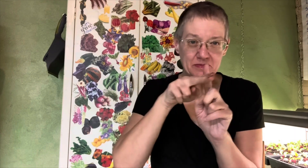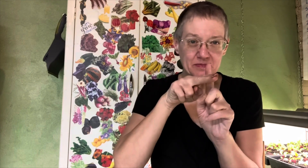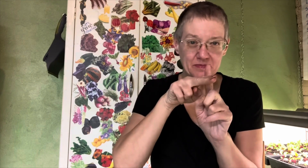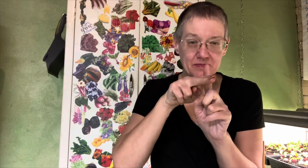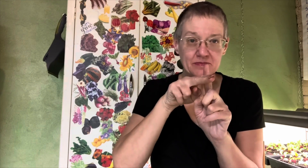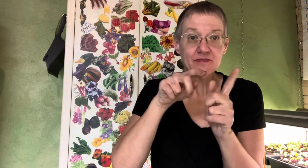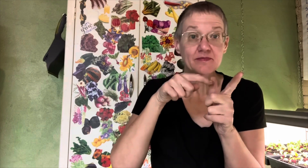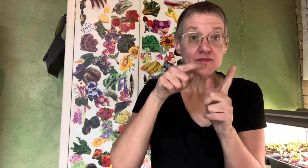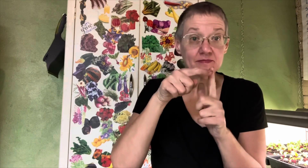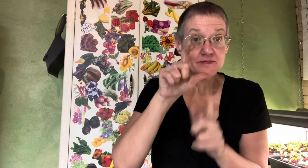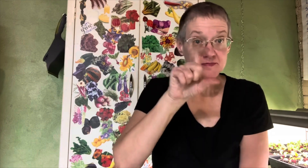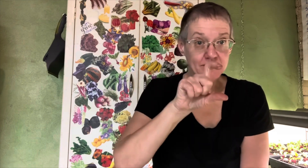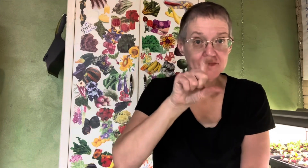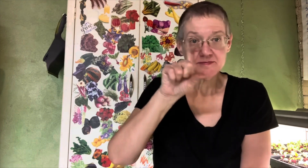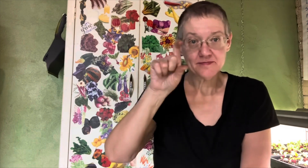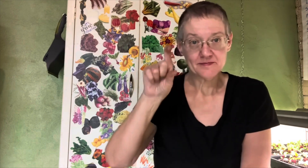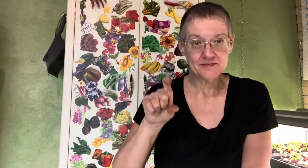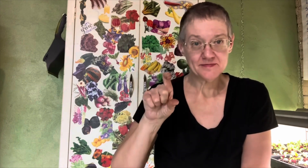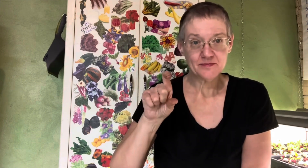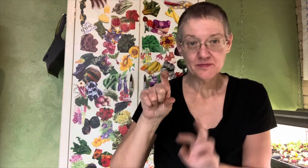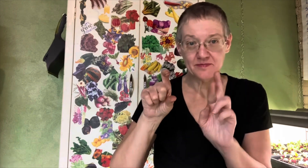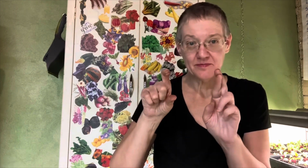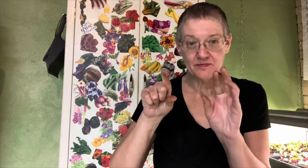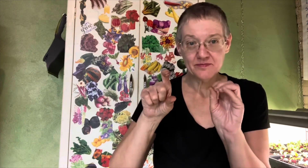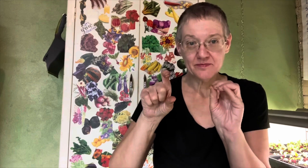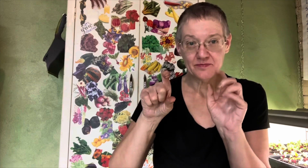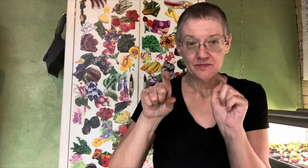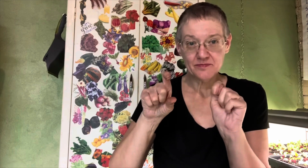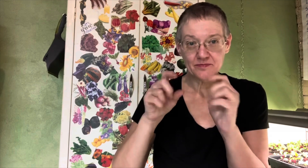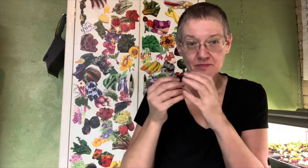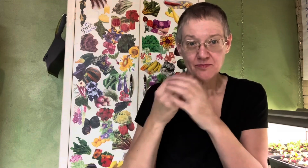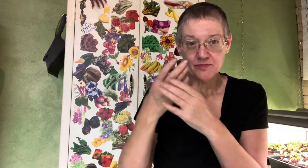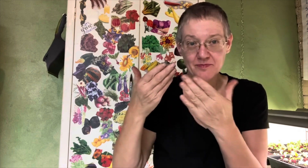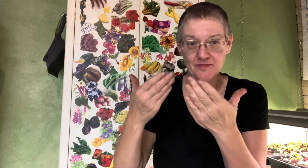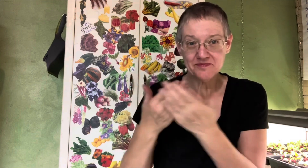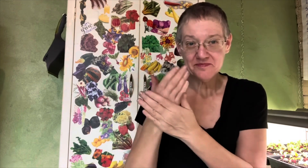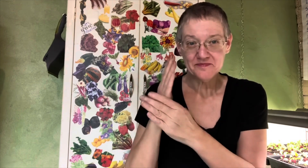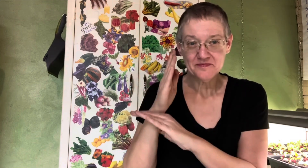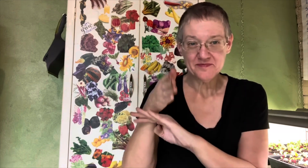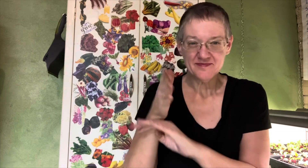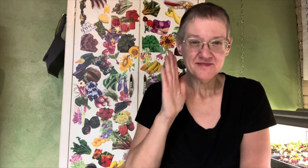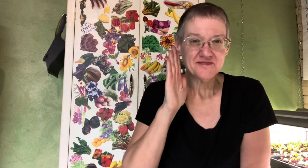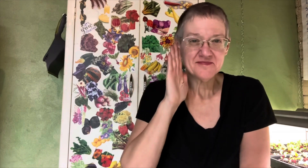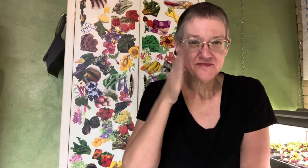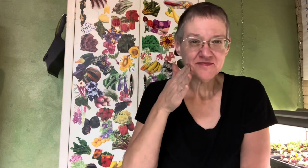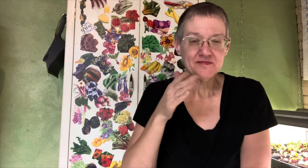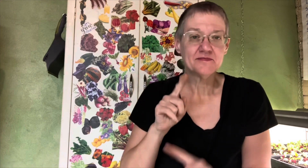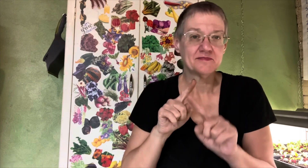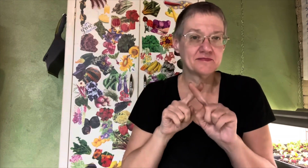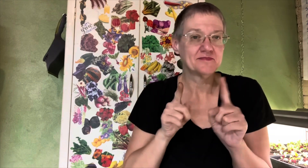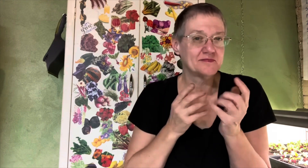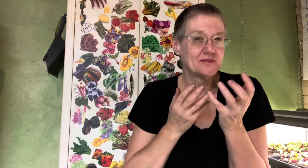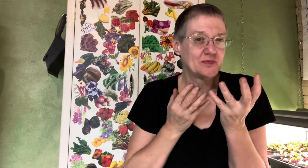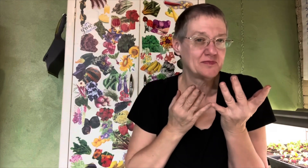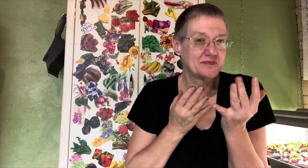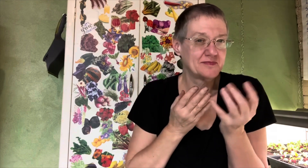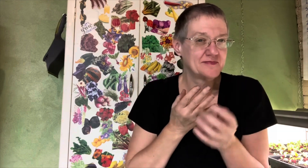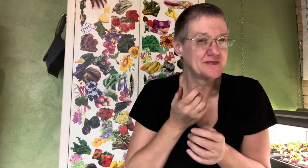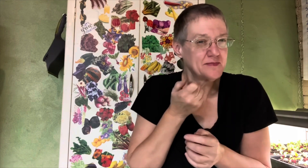or cut them with scissors, and we're going to try to propagate those to make some more plants. But right now I feel